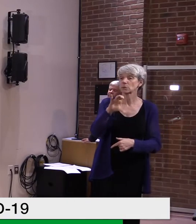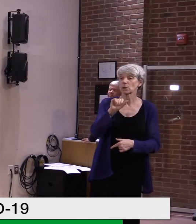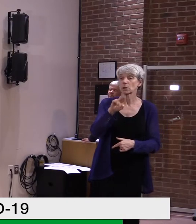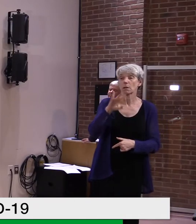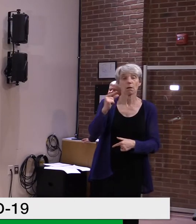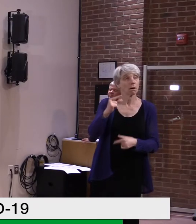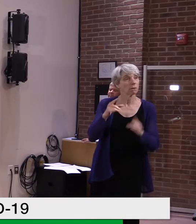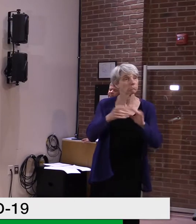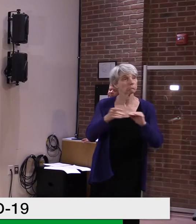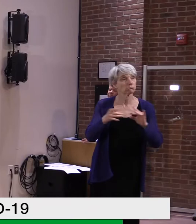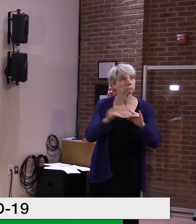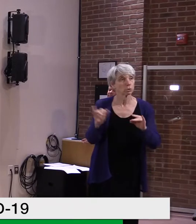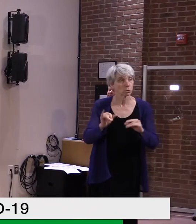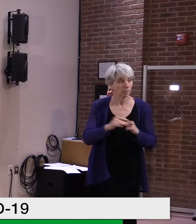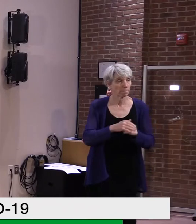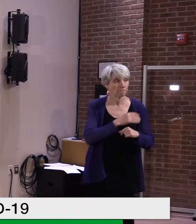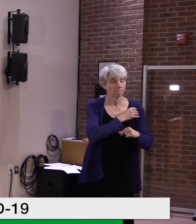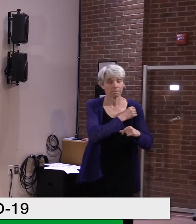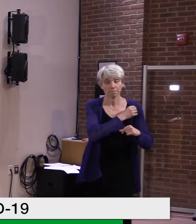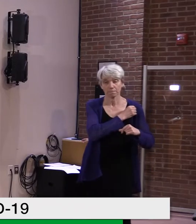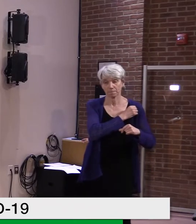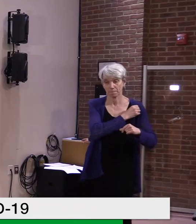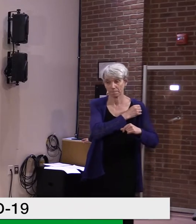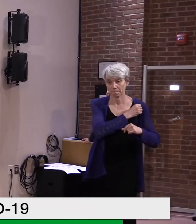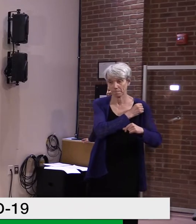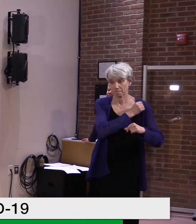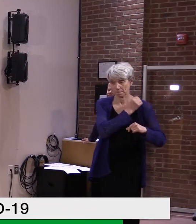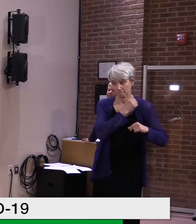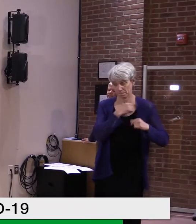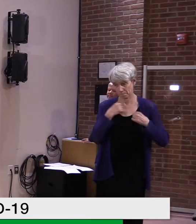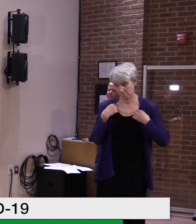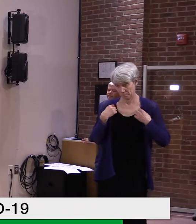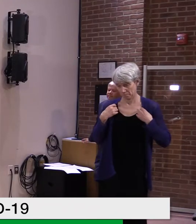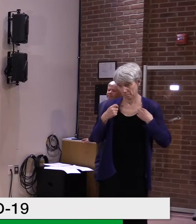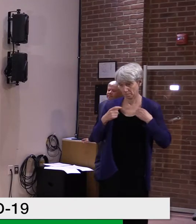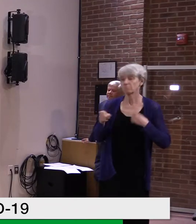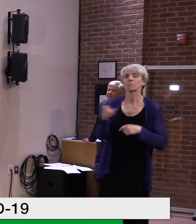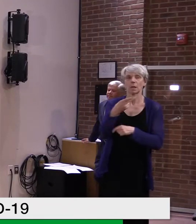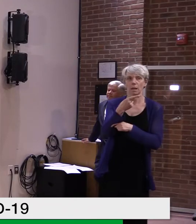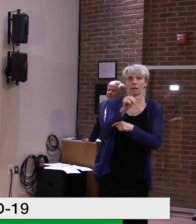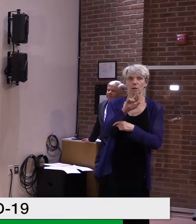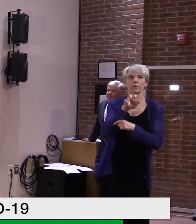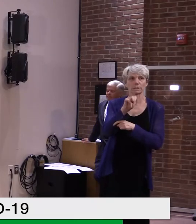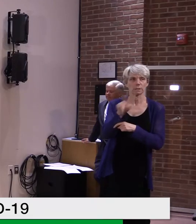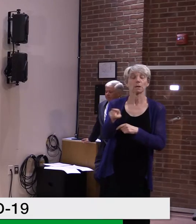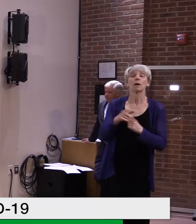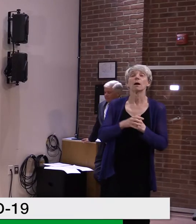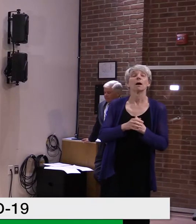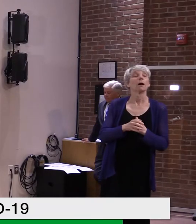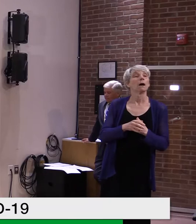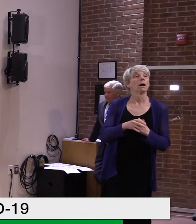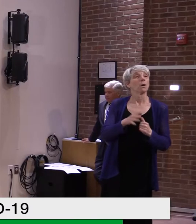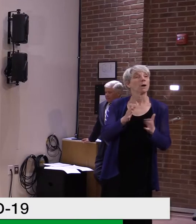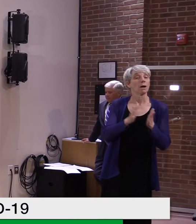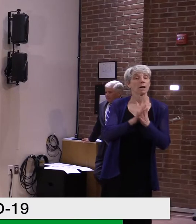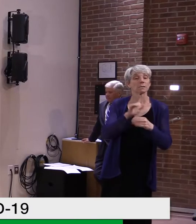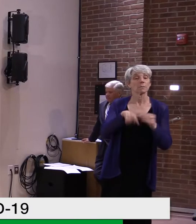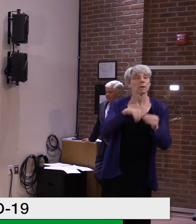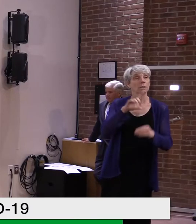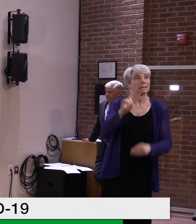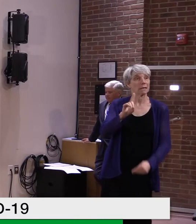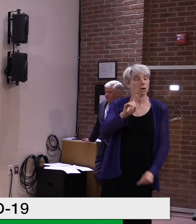either as well. Thank you. To the specific question about the Department of Labor,